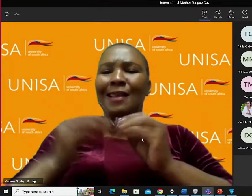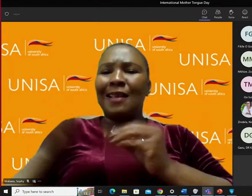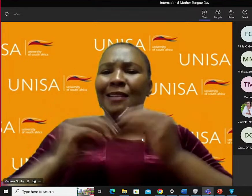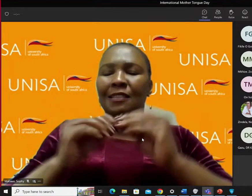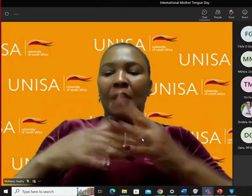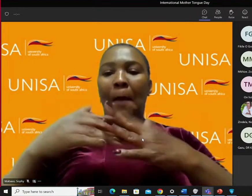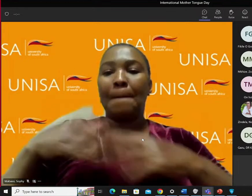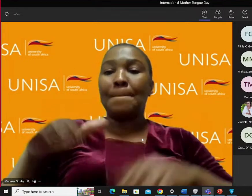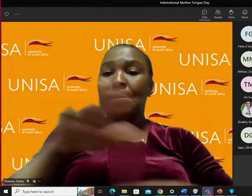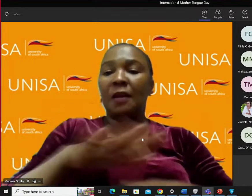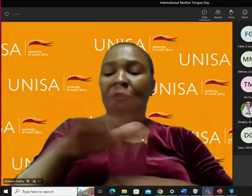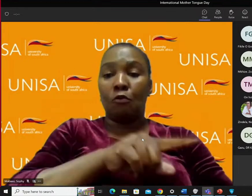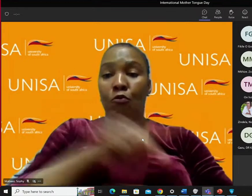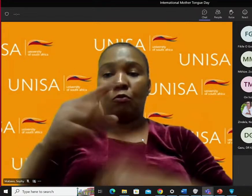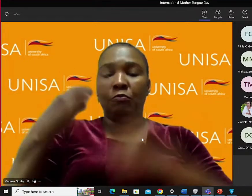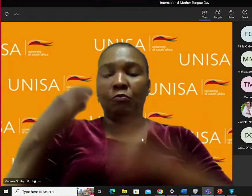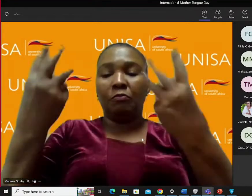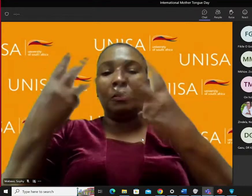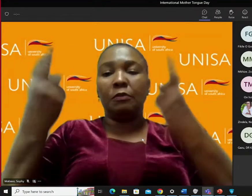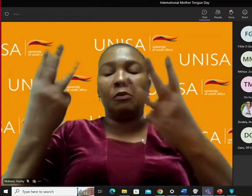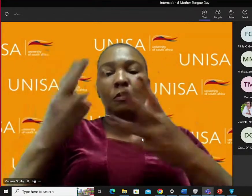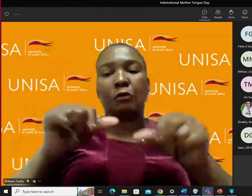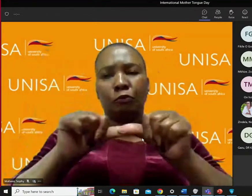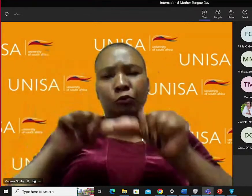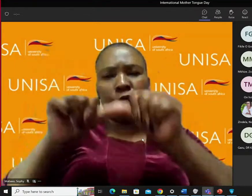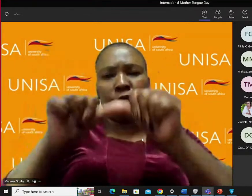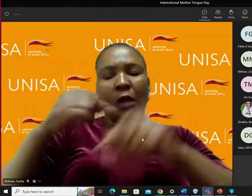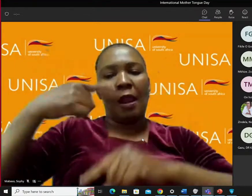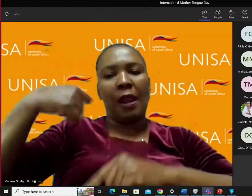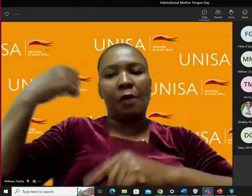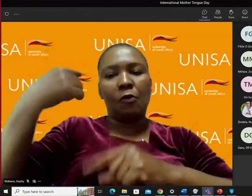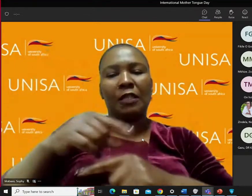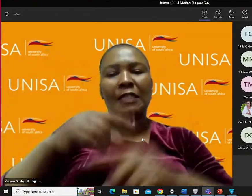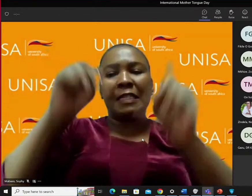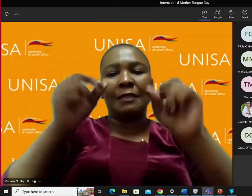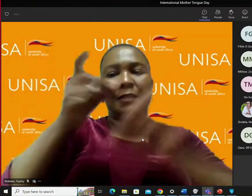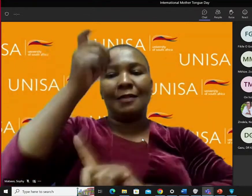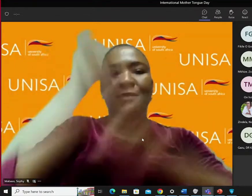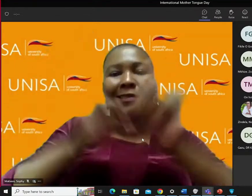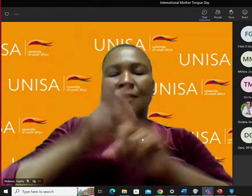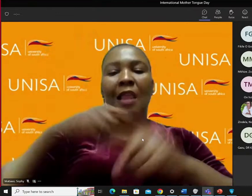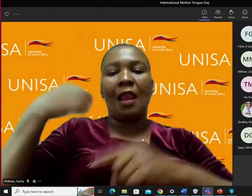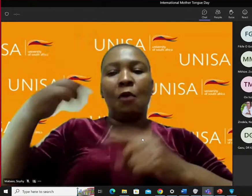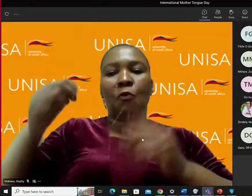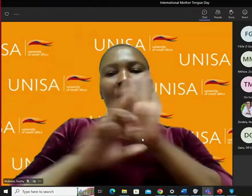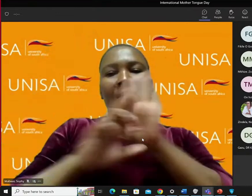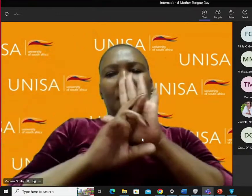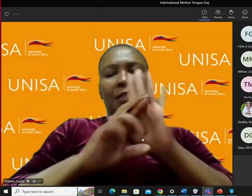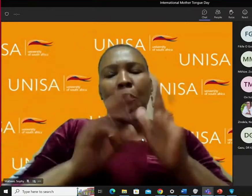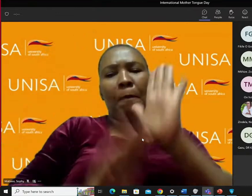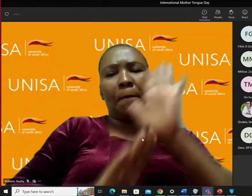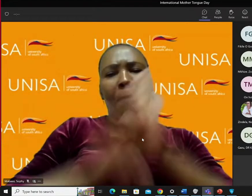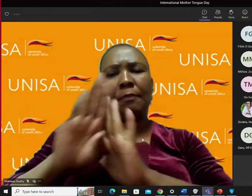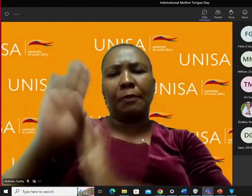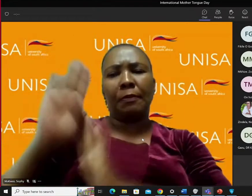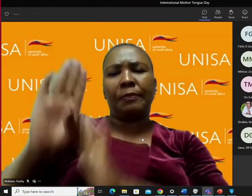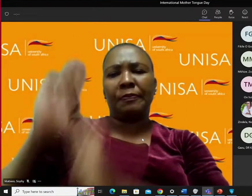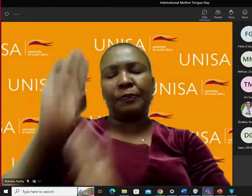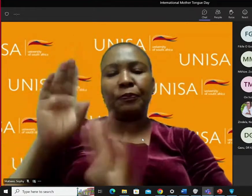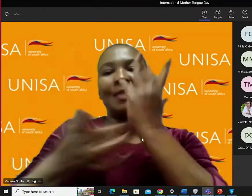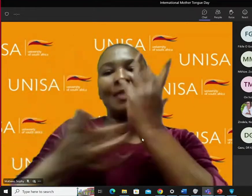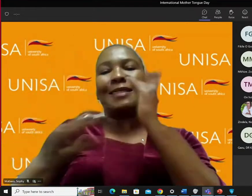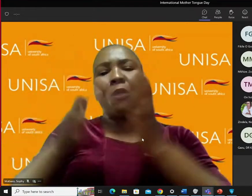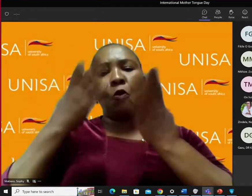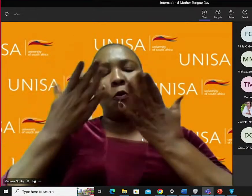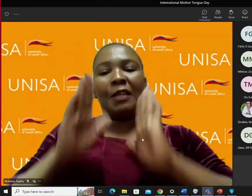for those people, along with language experts and language ambassadors, to promote digital humanities